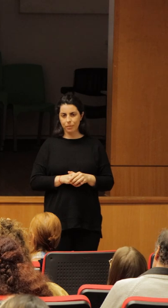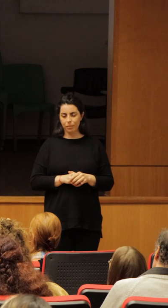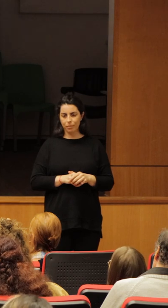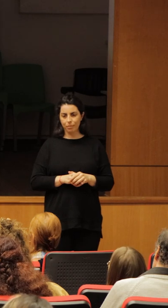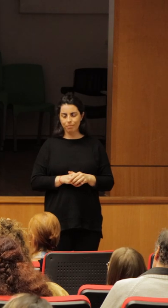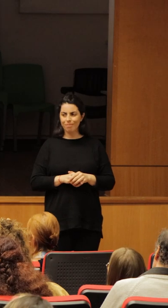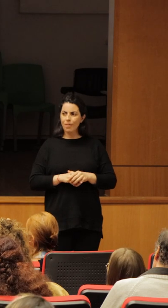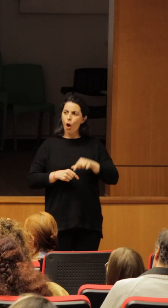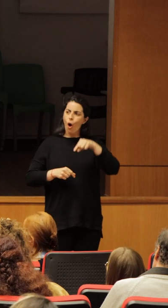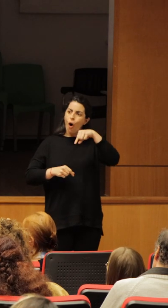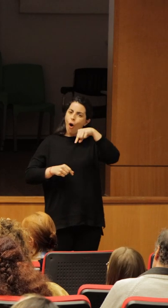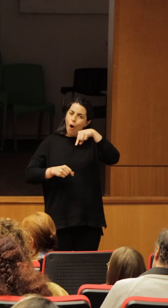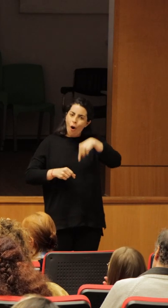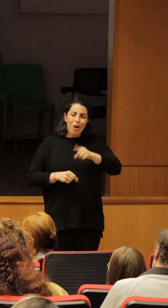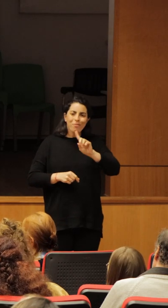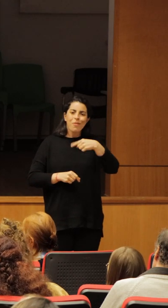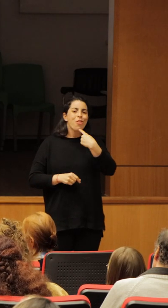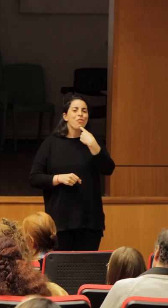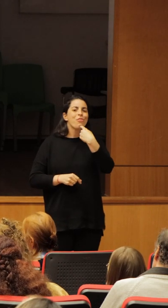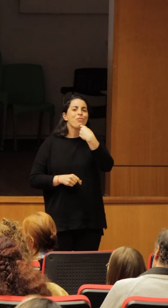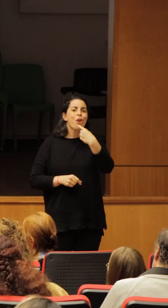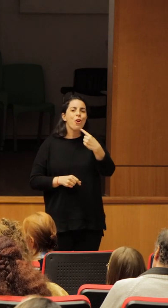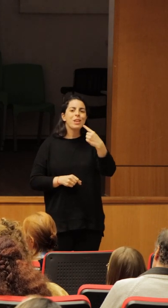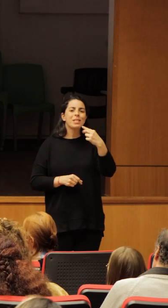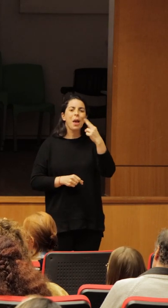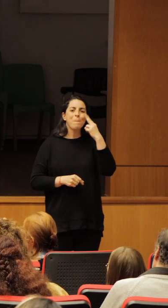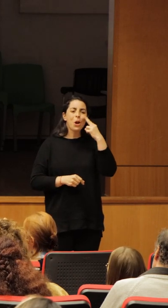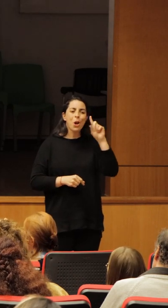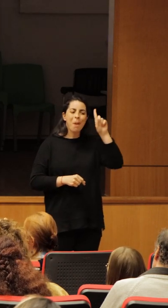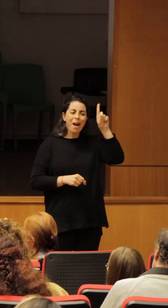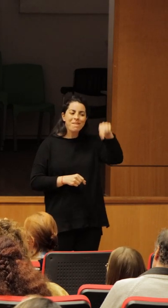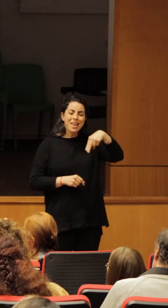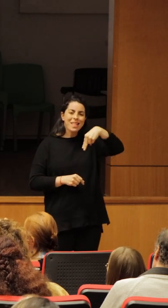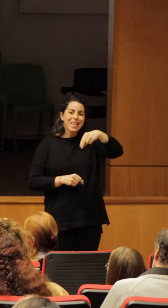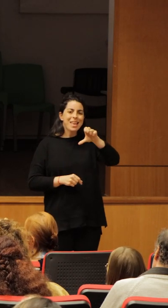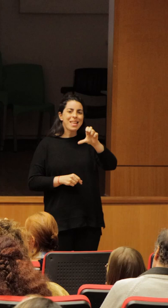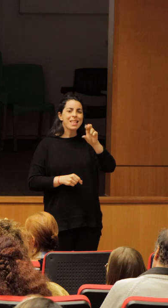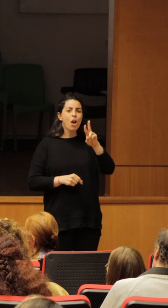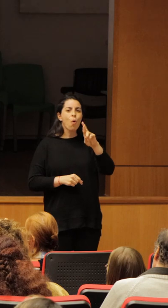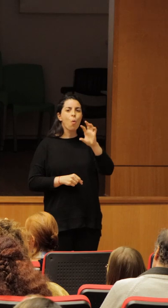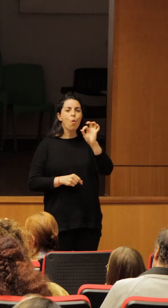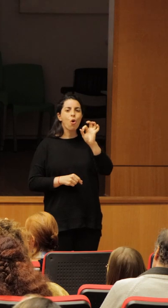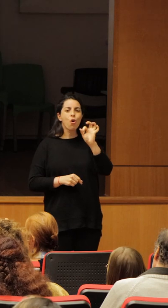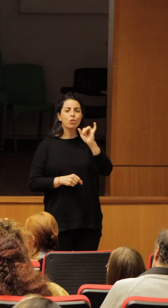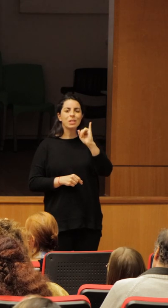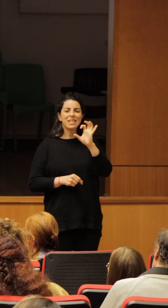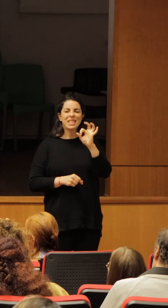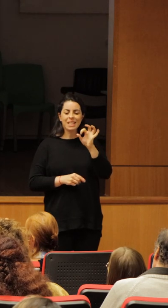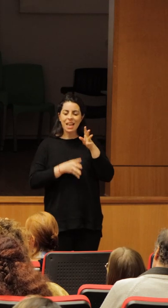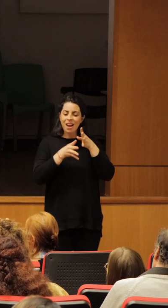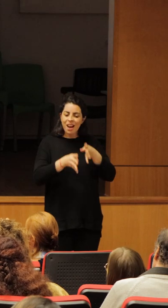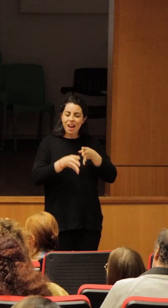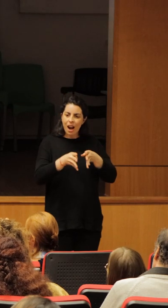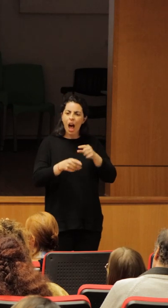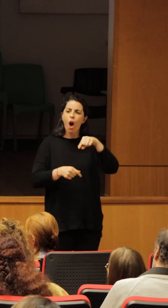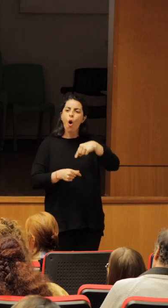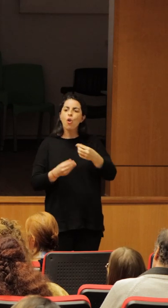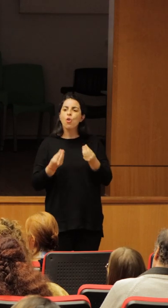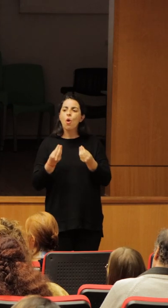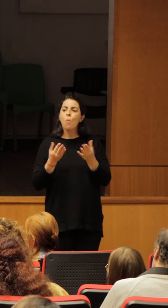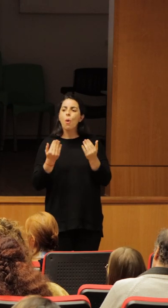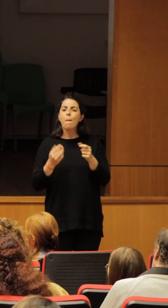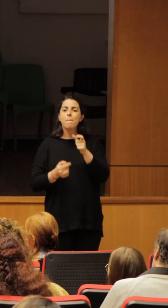it? Ahora, hoy día no usamos más el término neurosis de guerra. ¿Cómo lo llamamos hoy día? Yeah, speak up. Sí, sí,